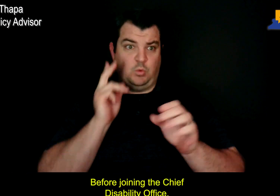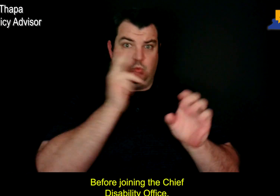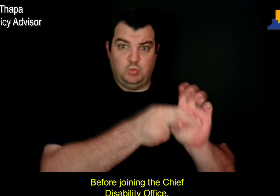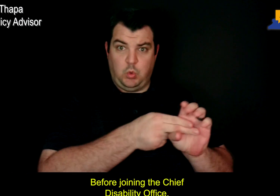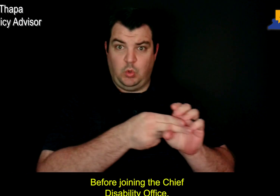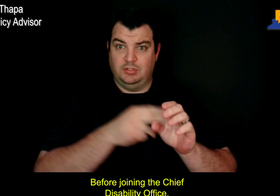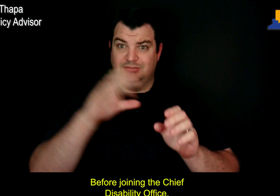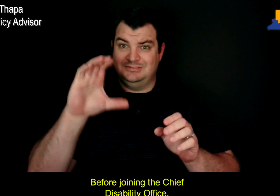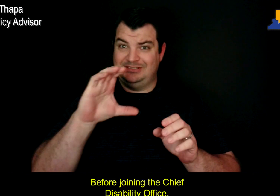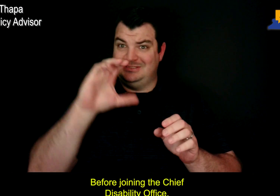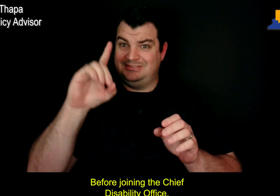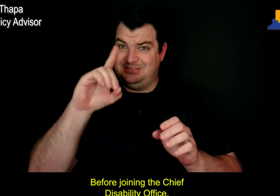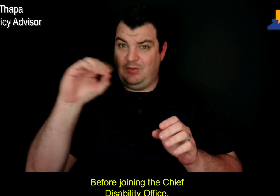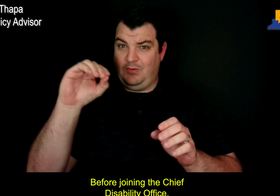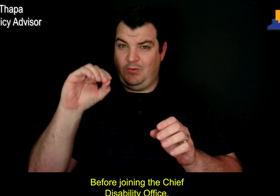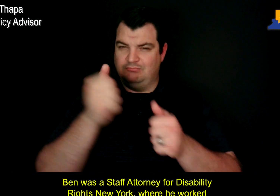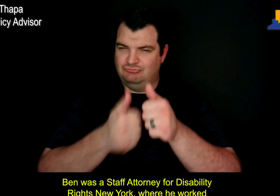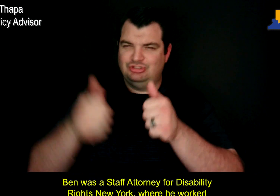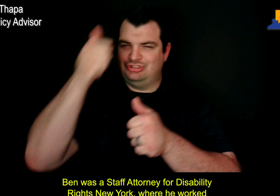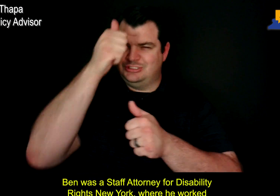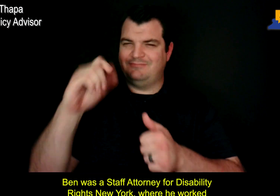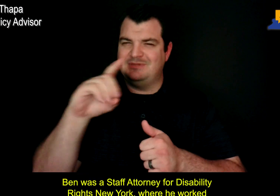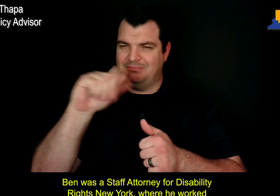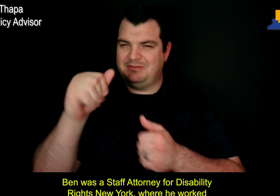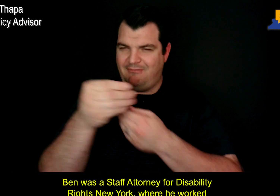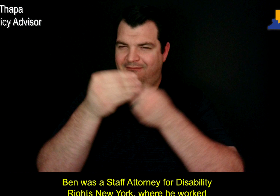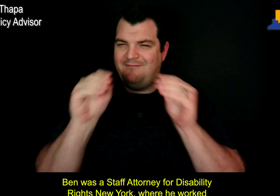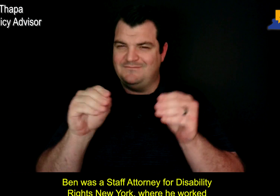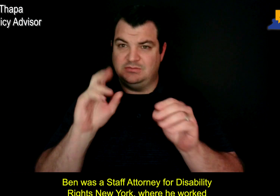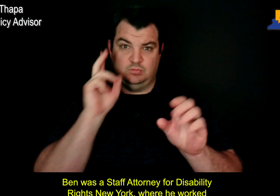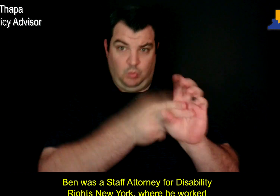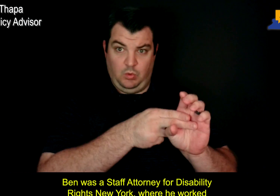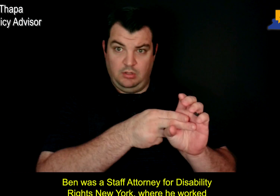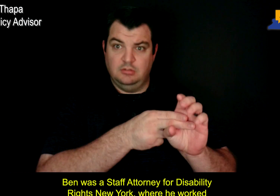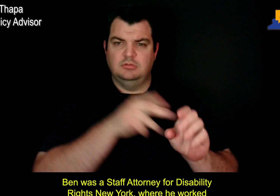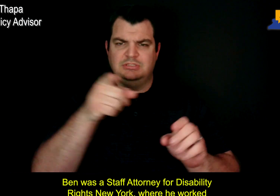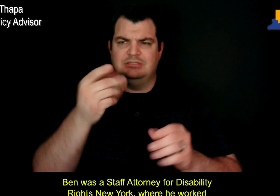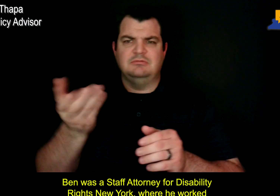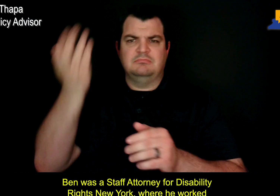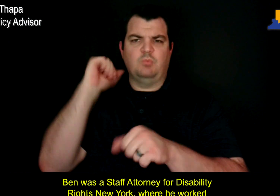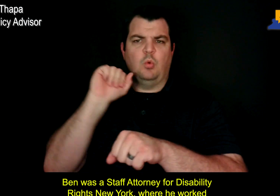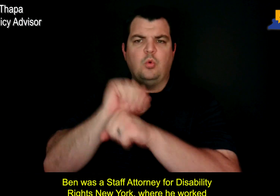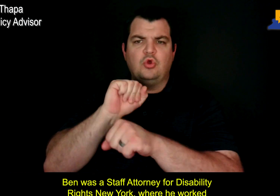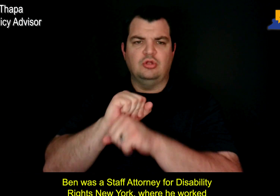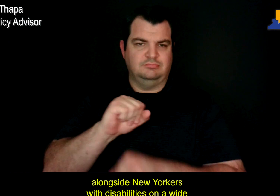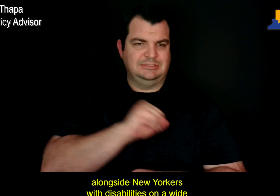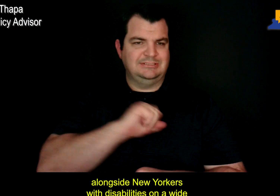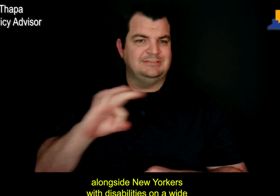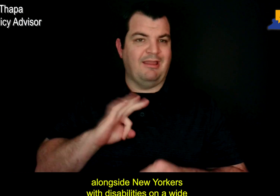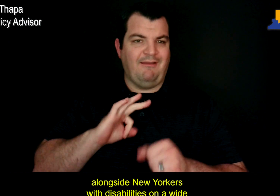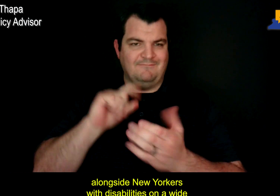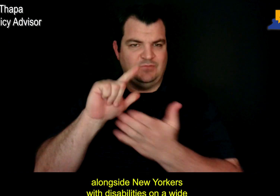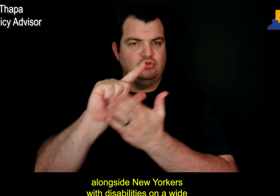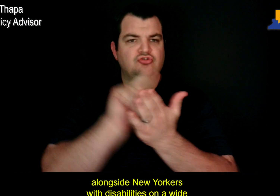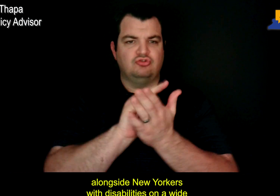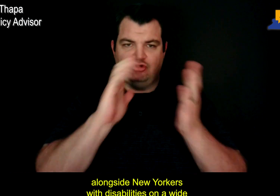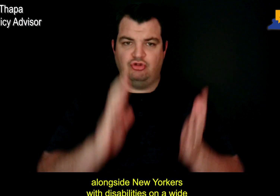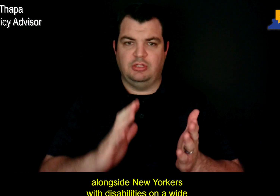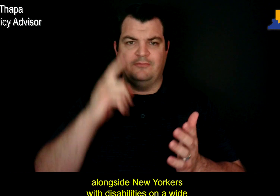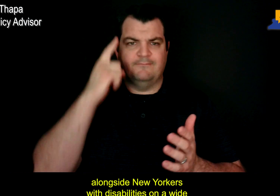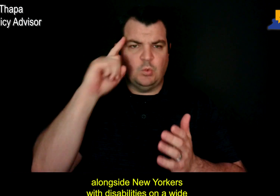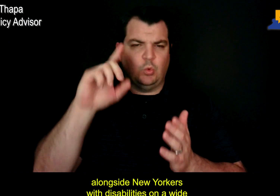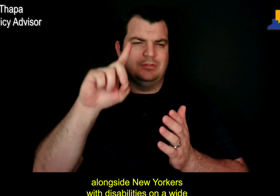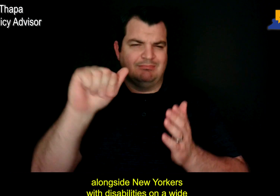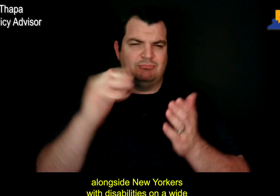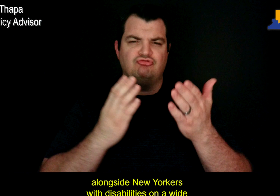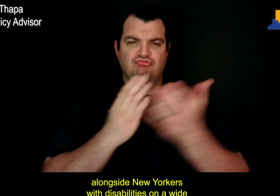Before joining the Chief Disability Office, Ben was a staff attorney for the Disability Rights New York, where he worked alongside New Yorkers